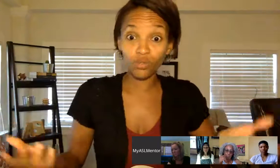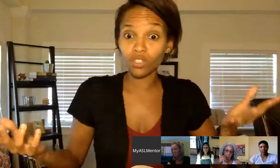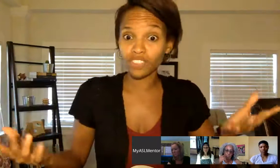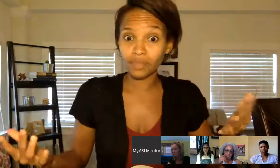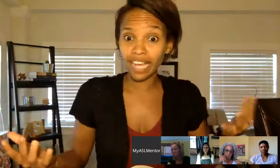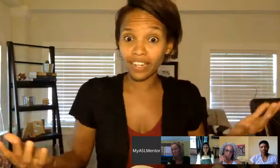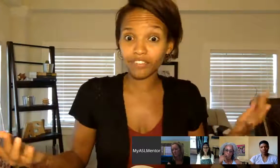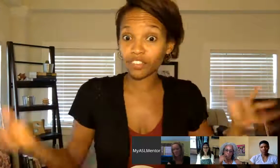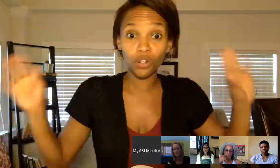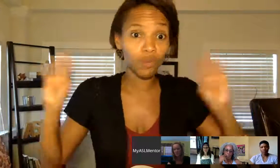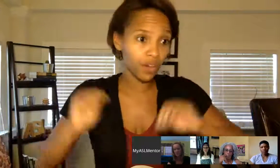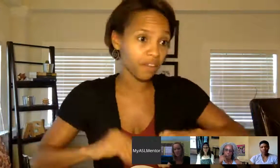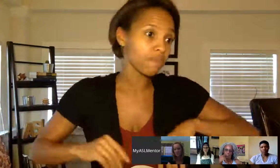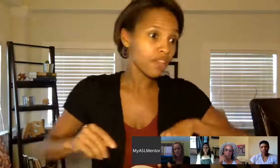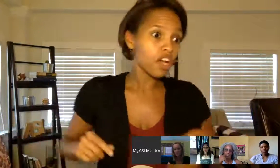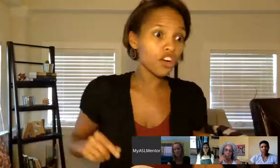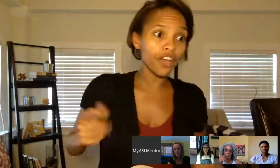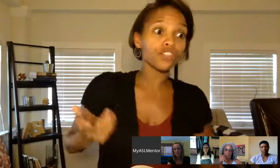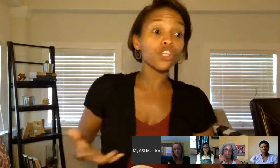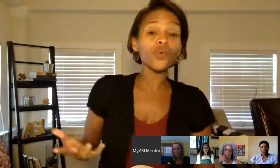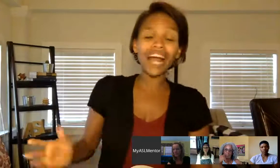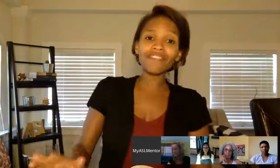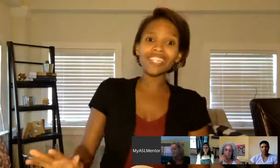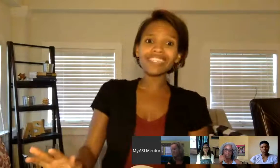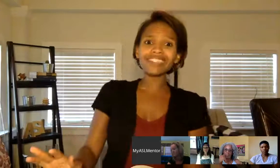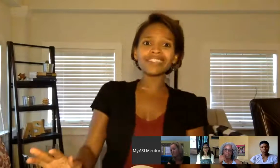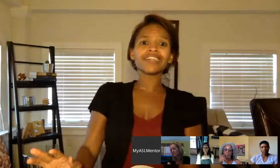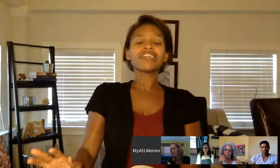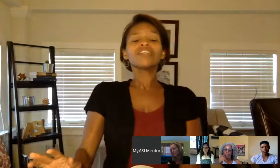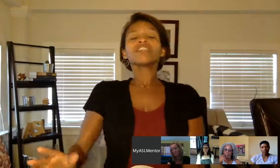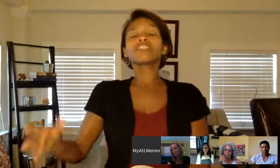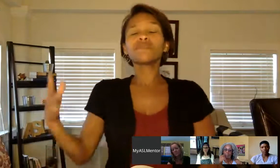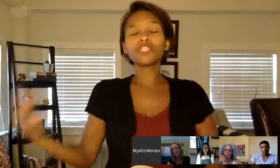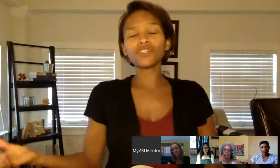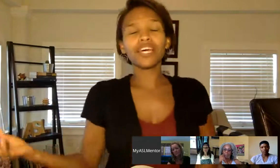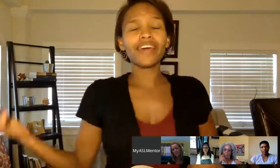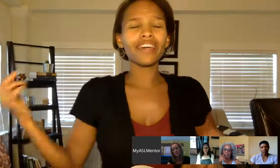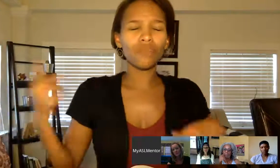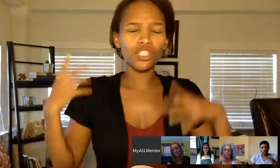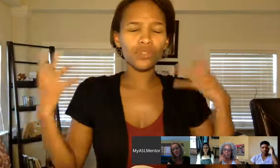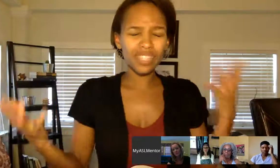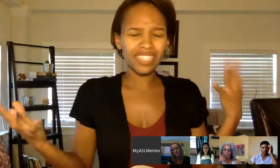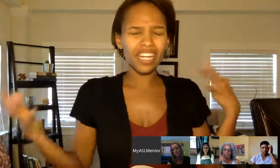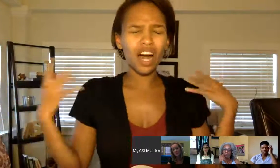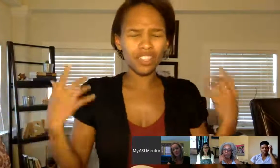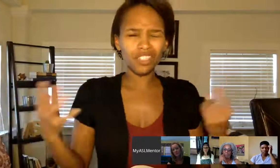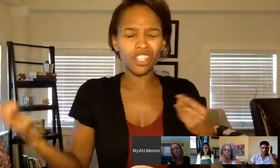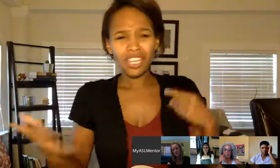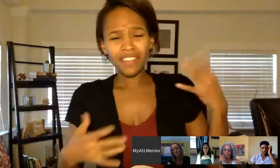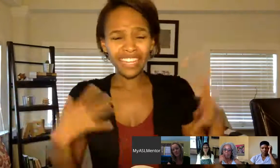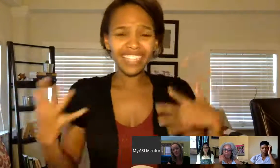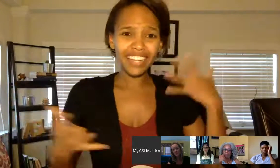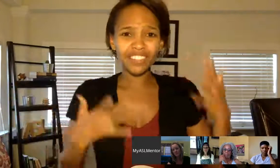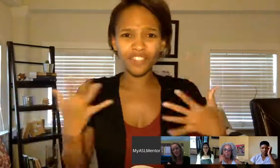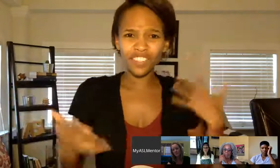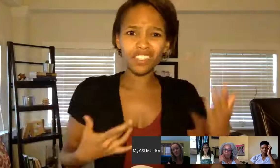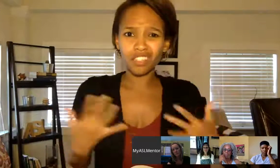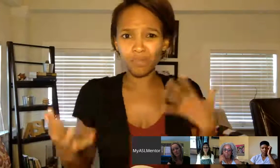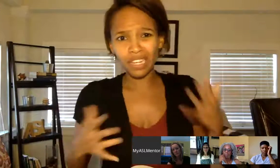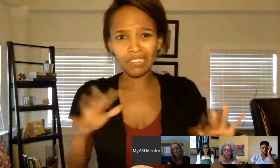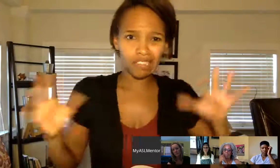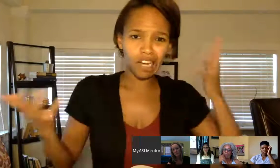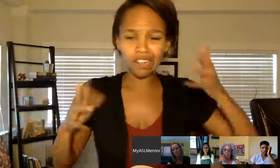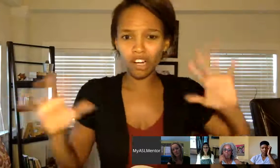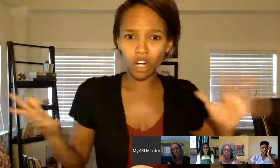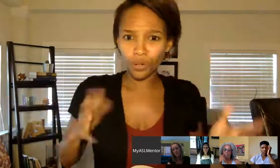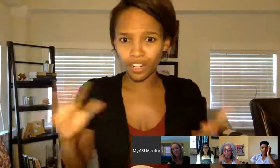be cool if somebody had a different note. Okay. All right, so we have this idea, the speaker's saying when students get to college, they tend to feel a little